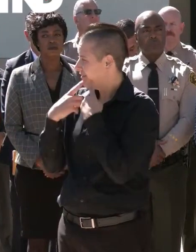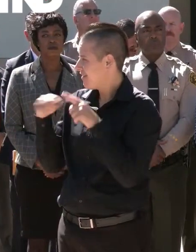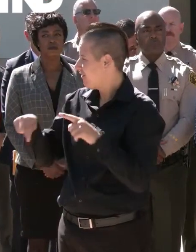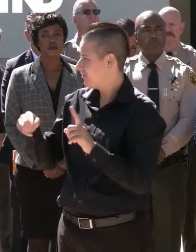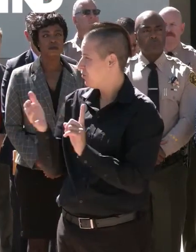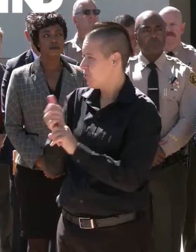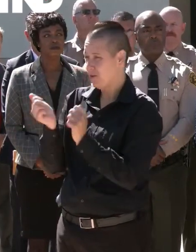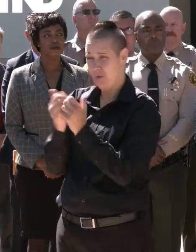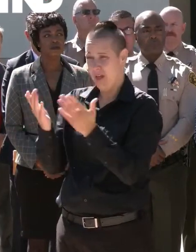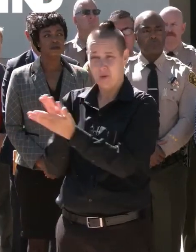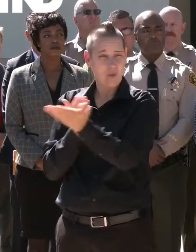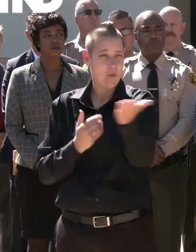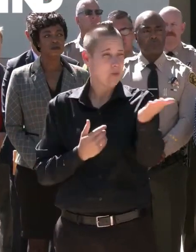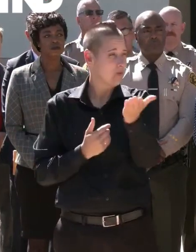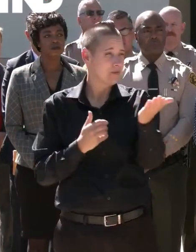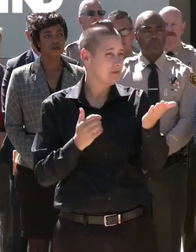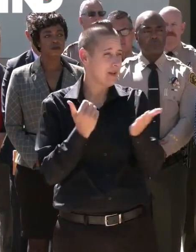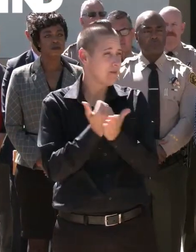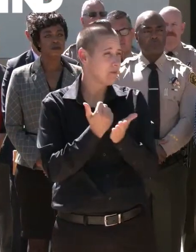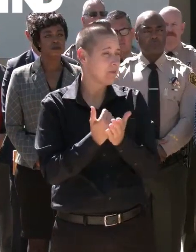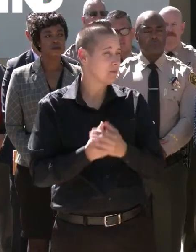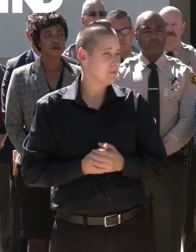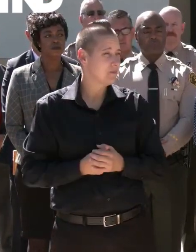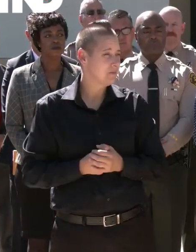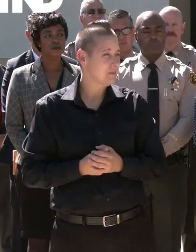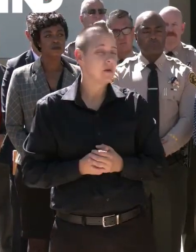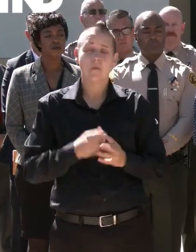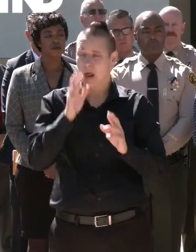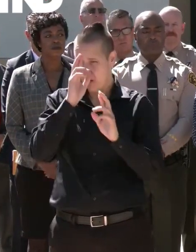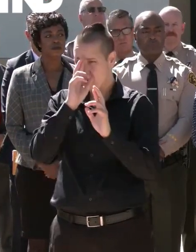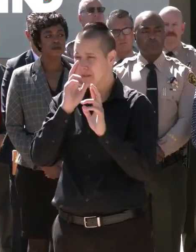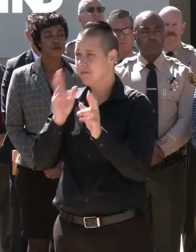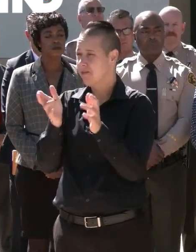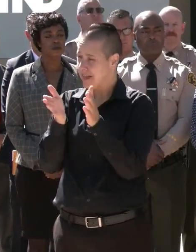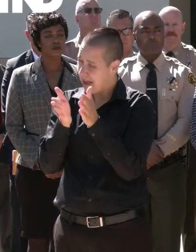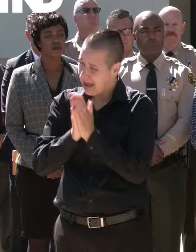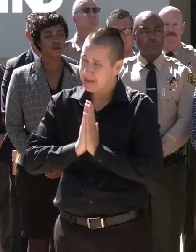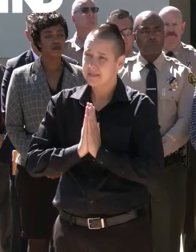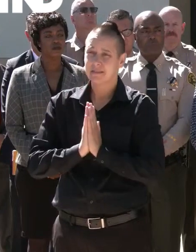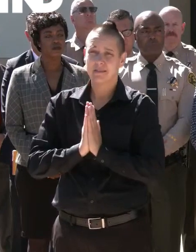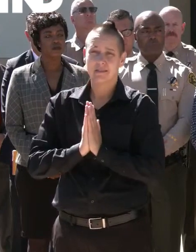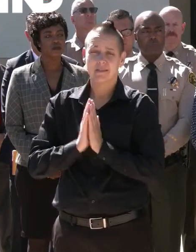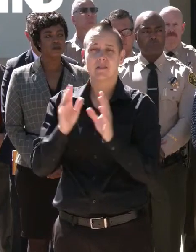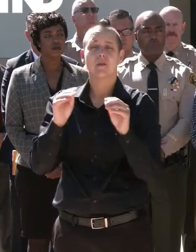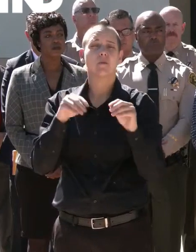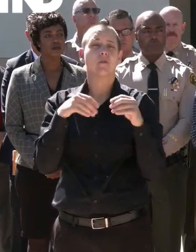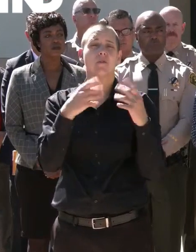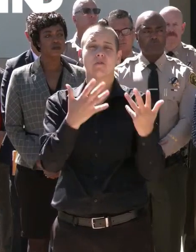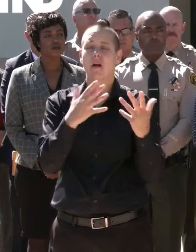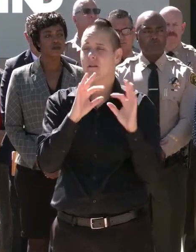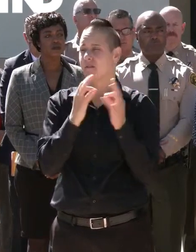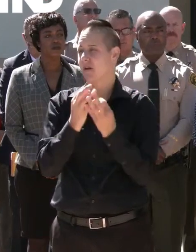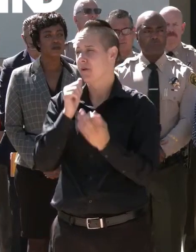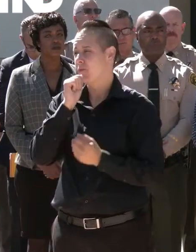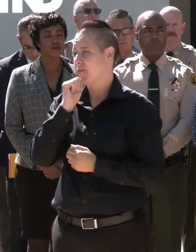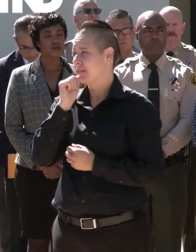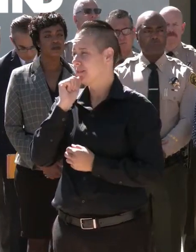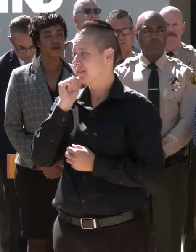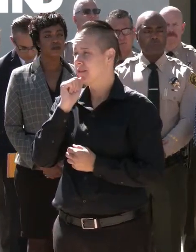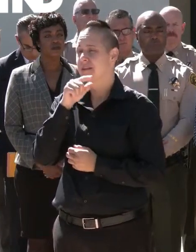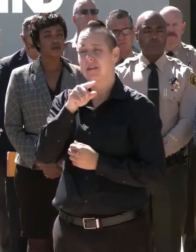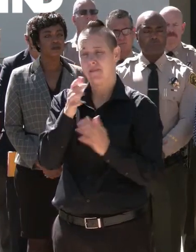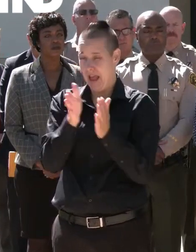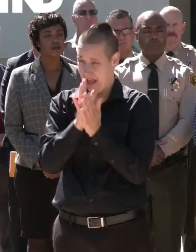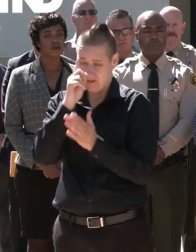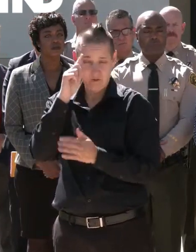this arrest if it wasn't for your assistance. But I respectfully ask that you give the family privacy. They